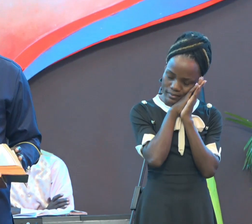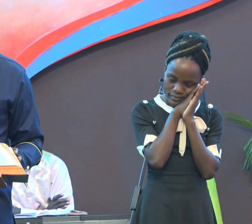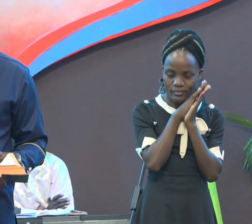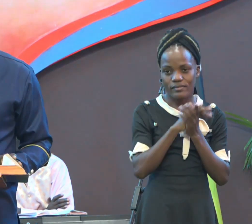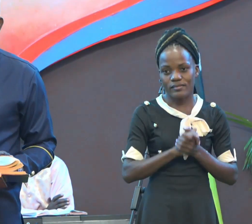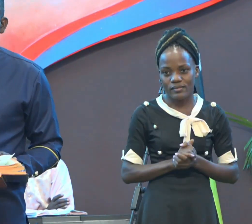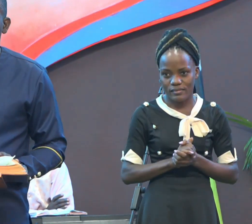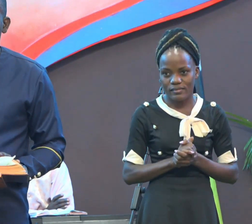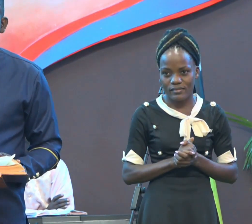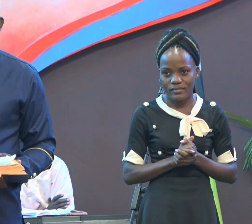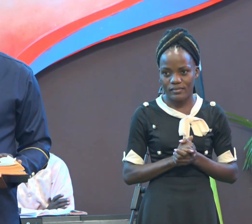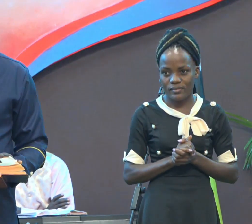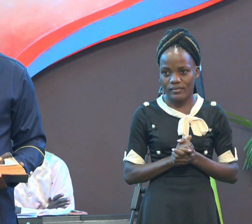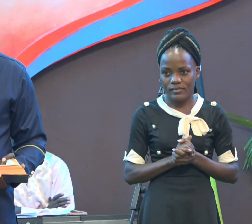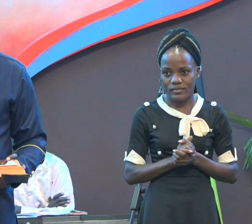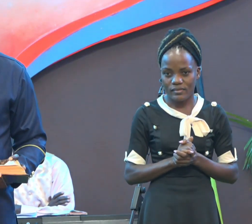Sleep.